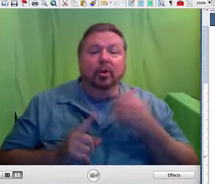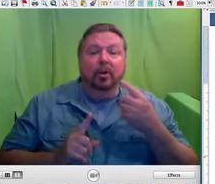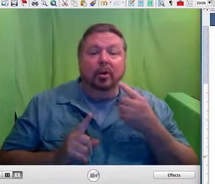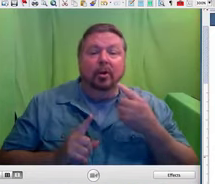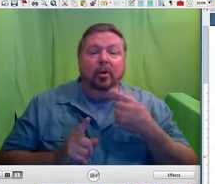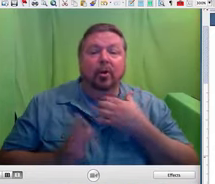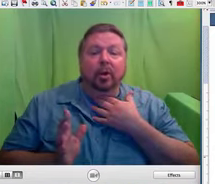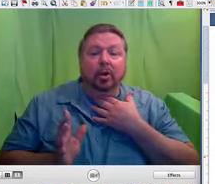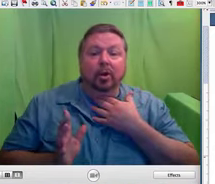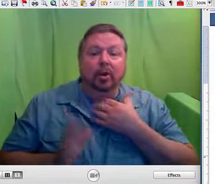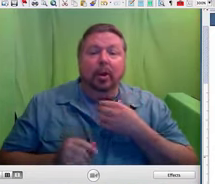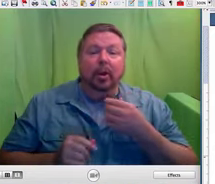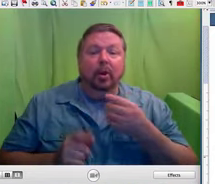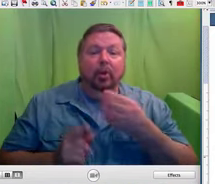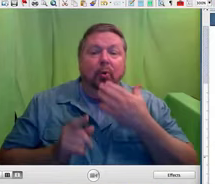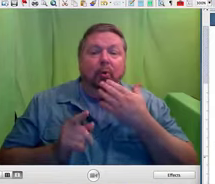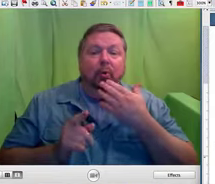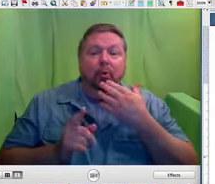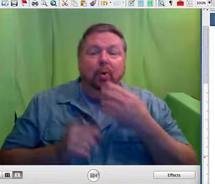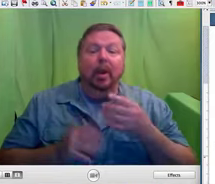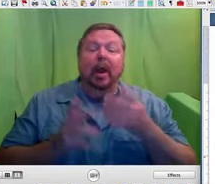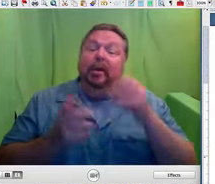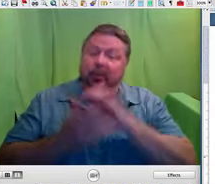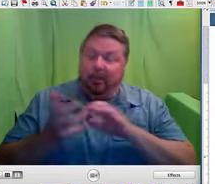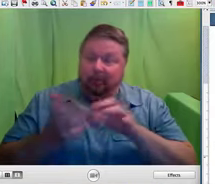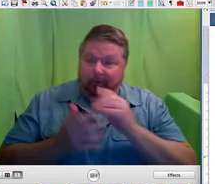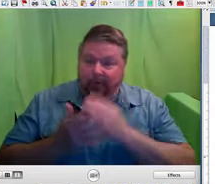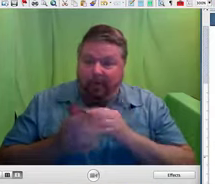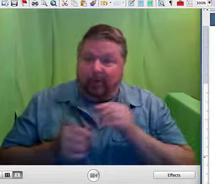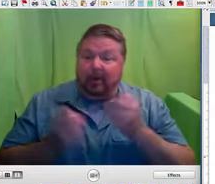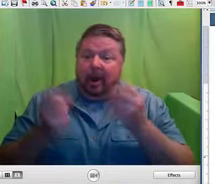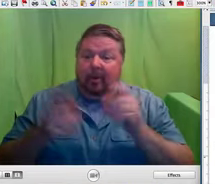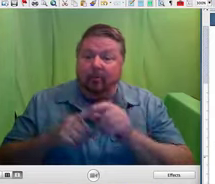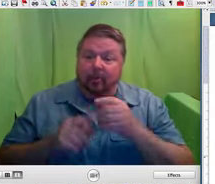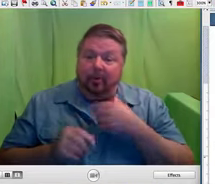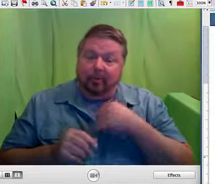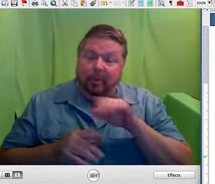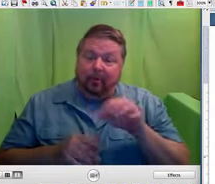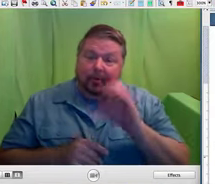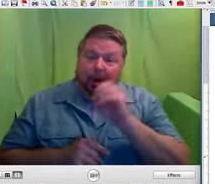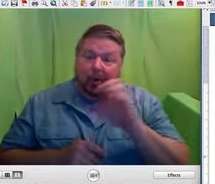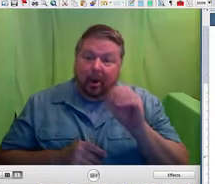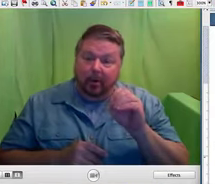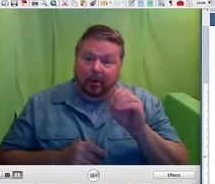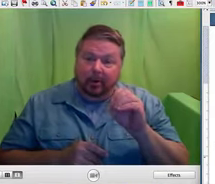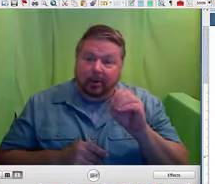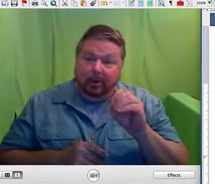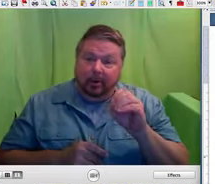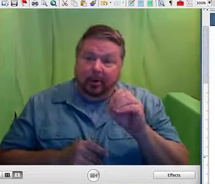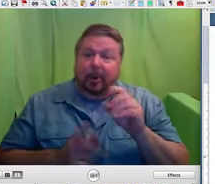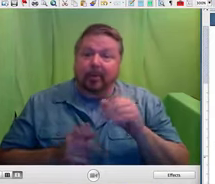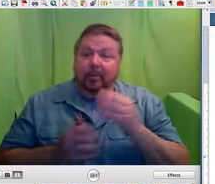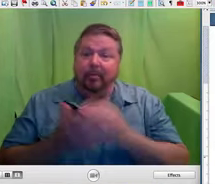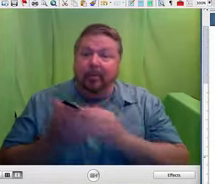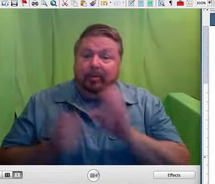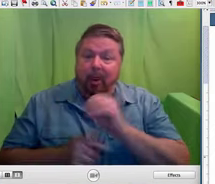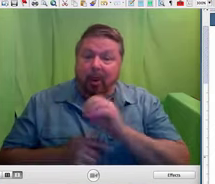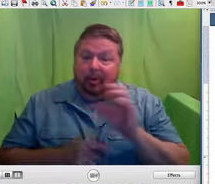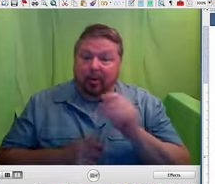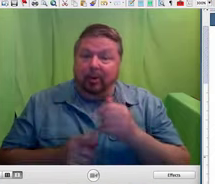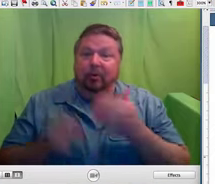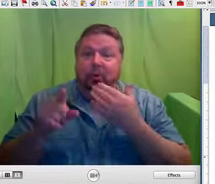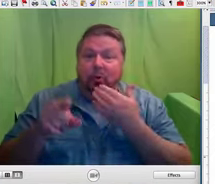should, and ooh. And this is the confusing part, because a lot of words are spelled with O-O, and sometimes